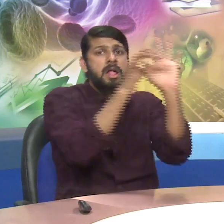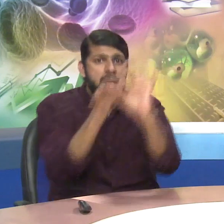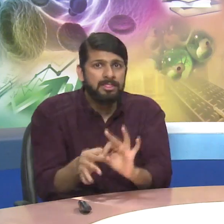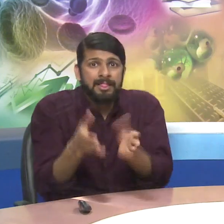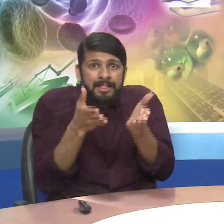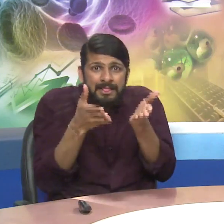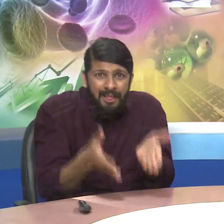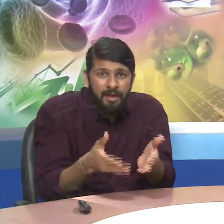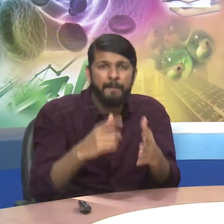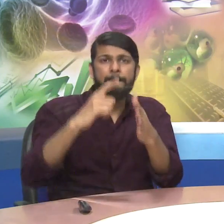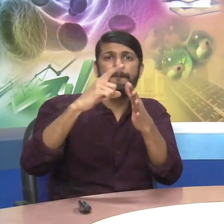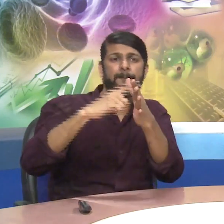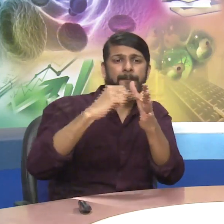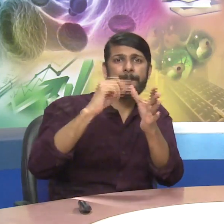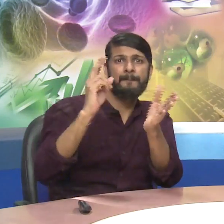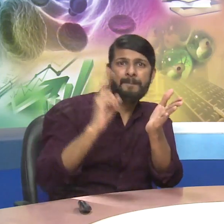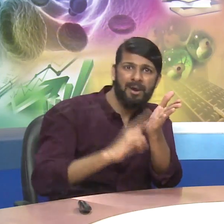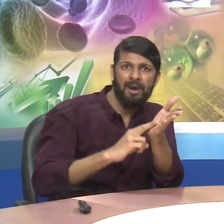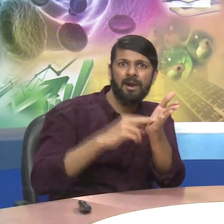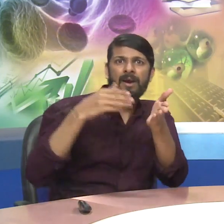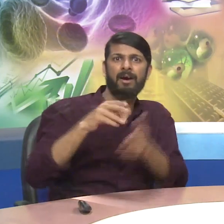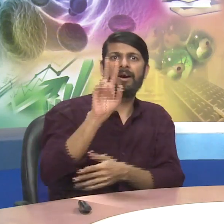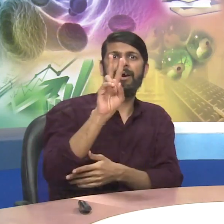enforcement for the Constitution.